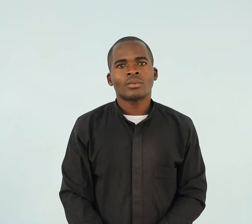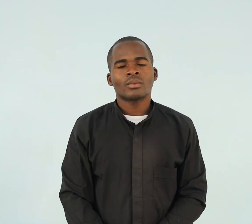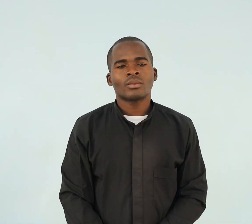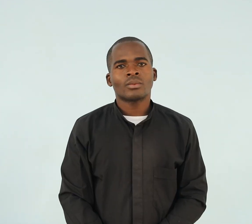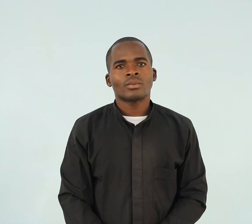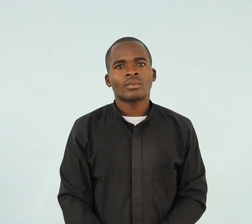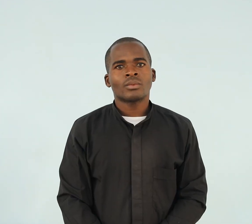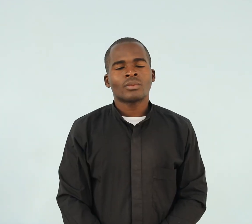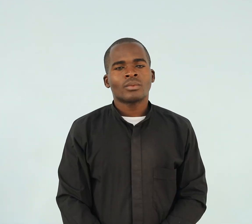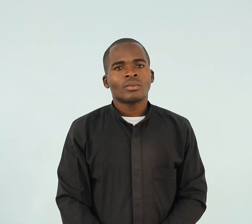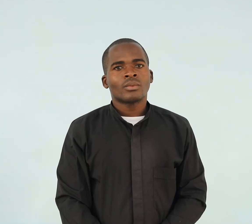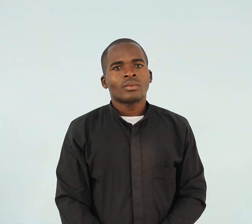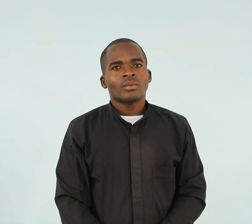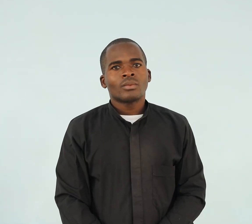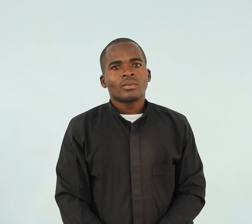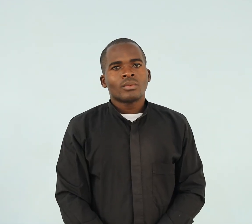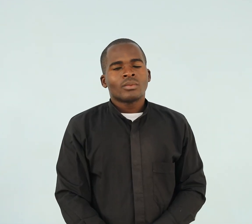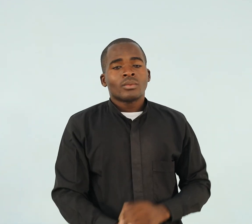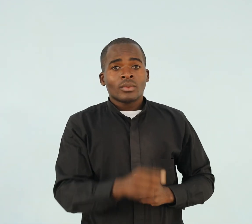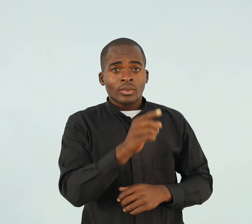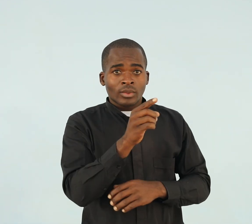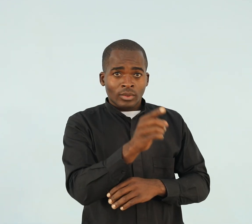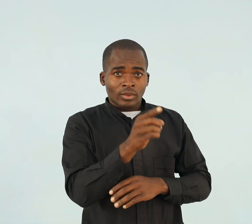Amendment of Article 179.